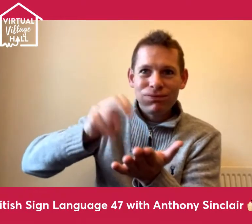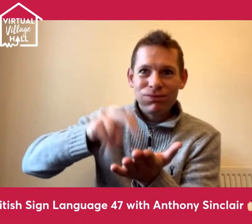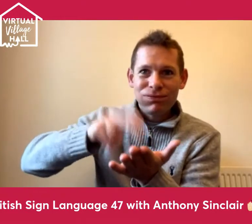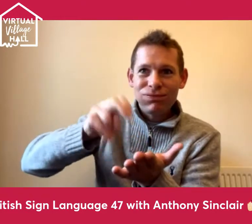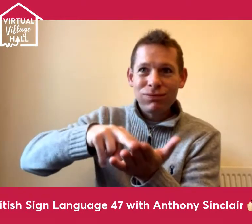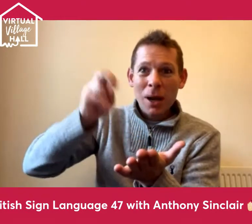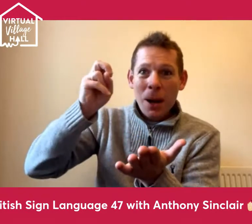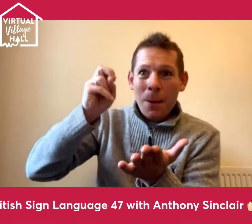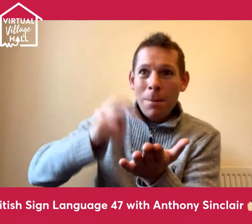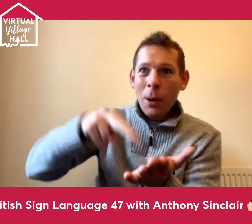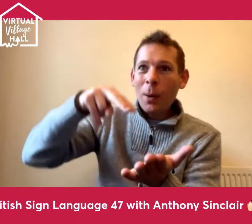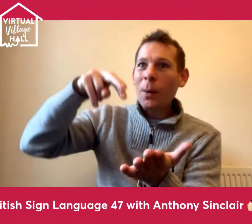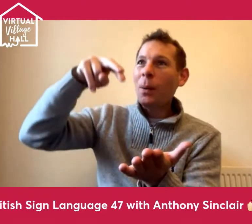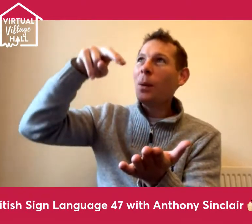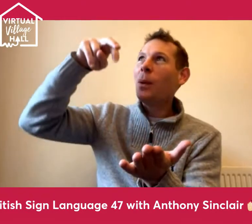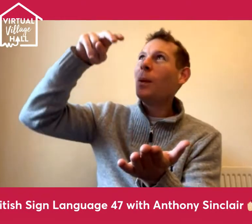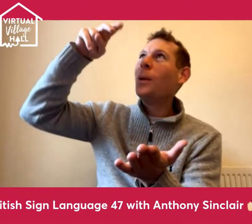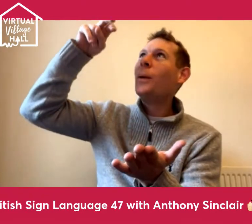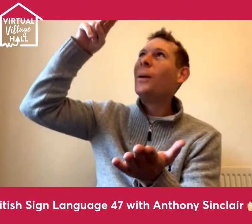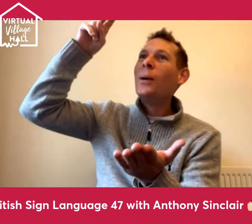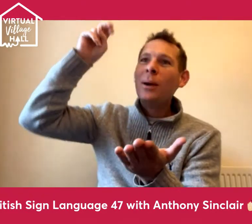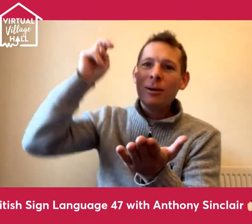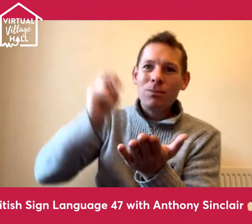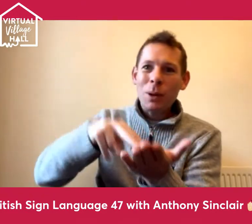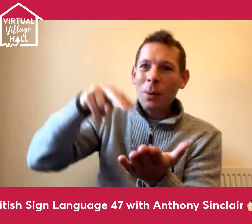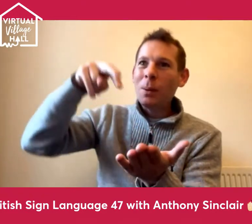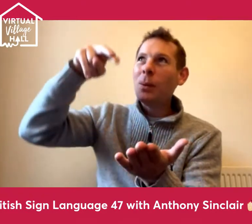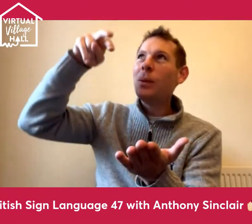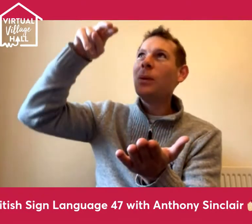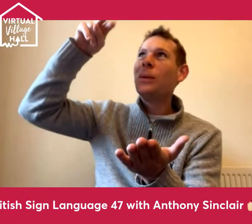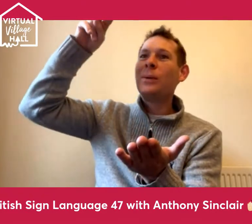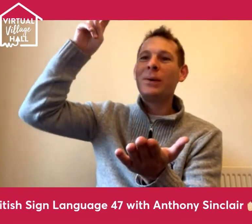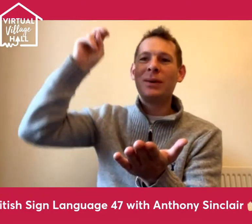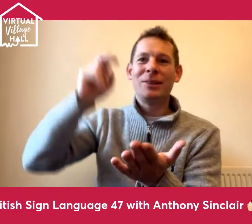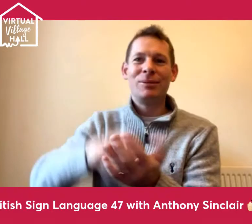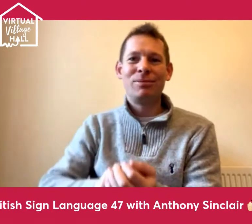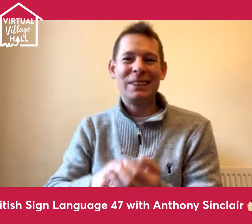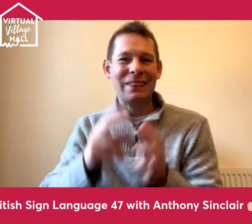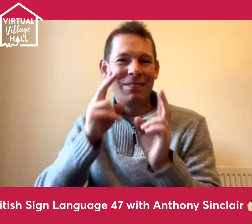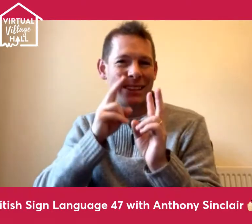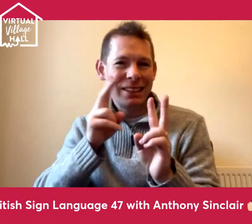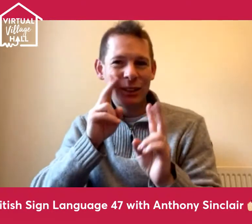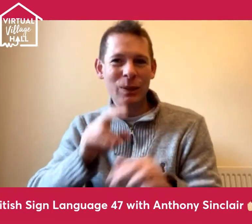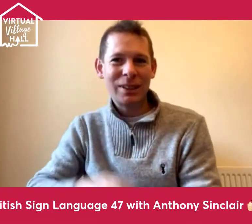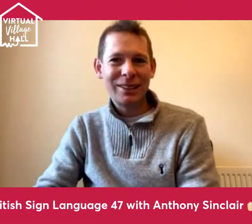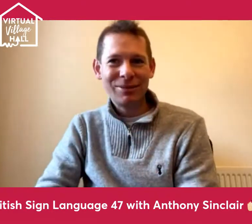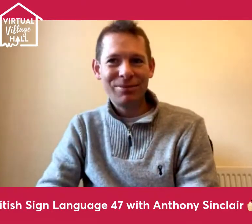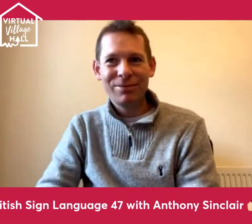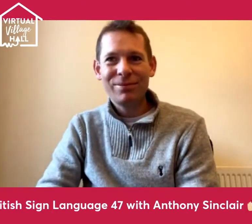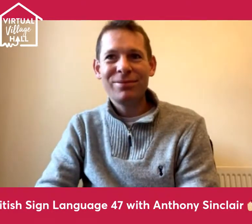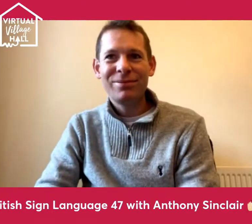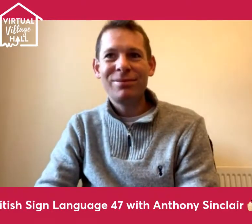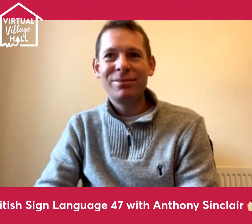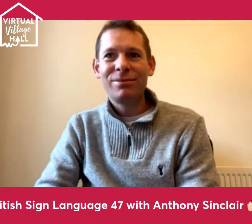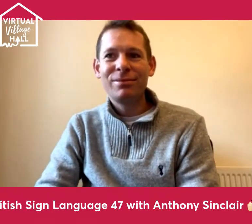really fast. And now we're bouncing and maybe just, doing a big high jump. How visual the language